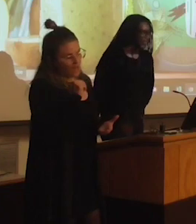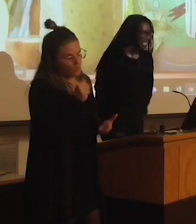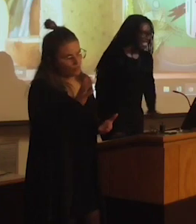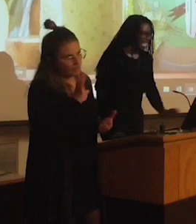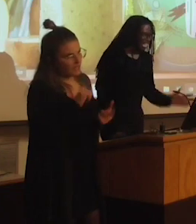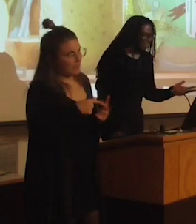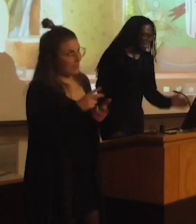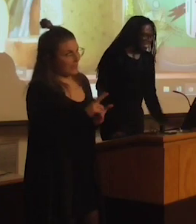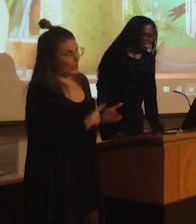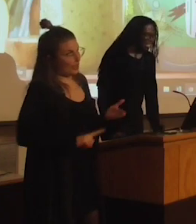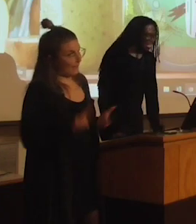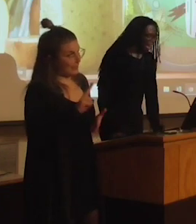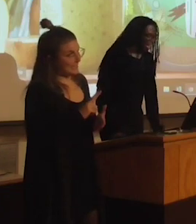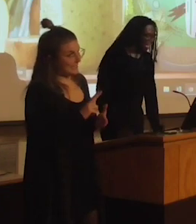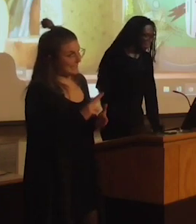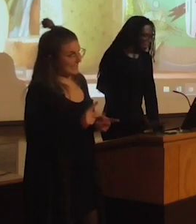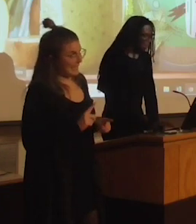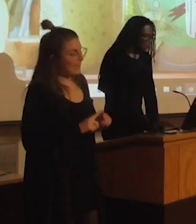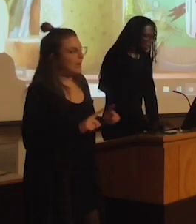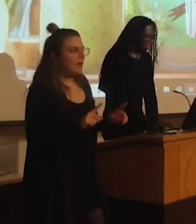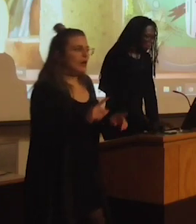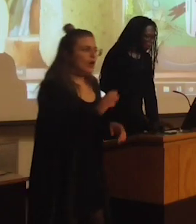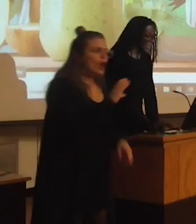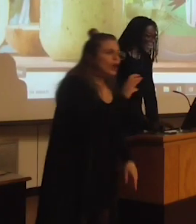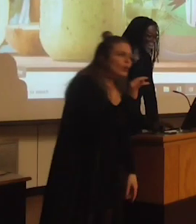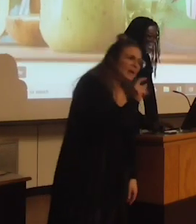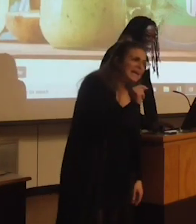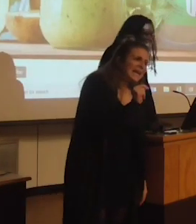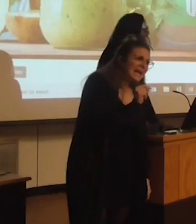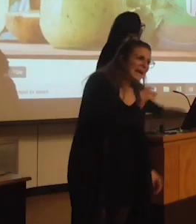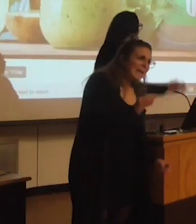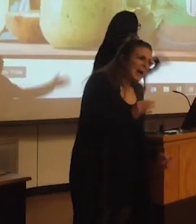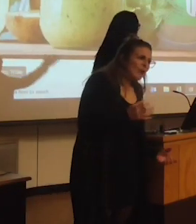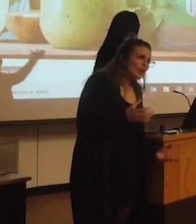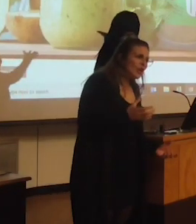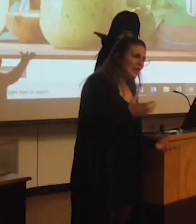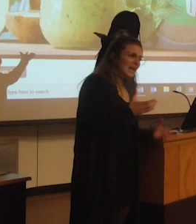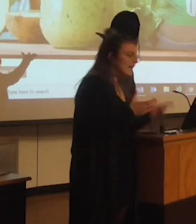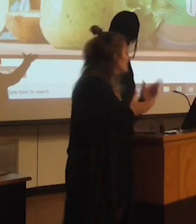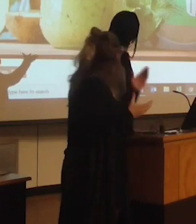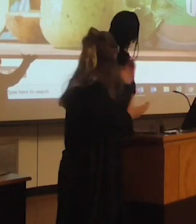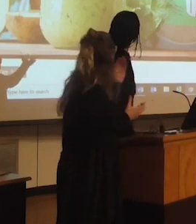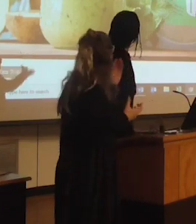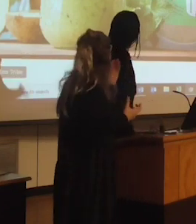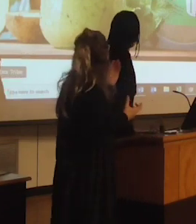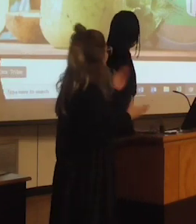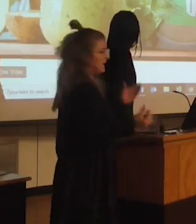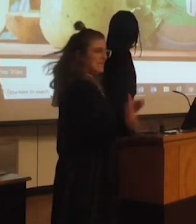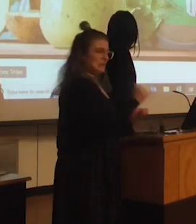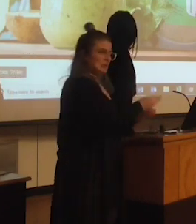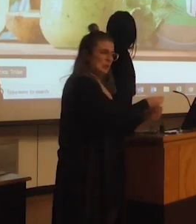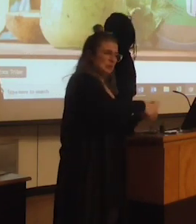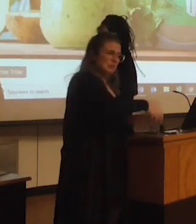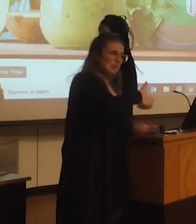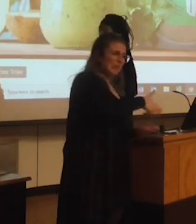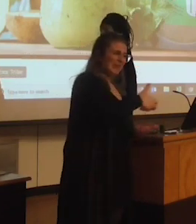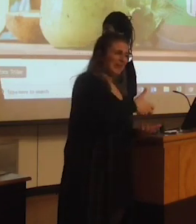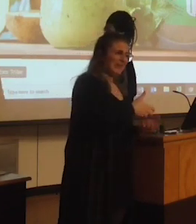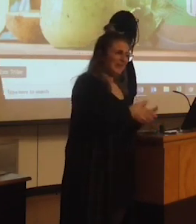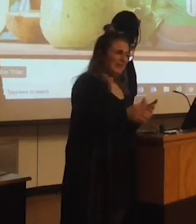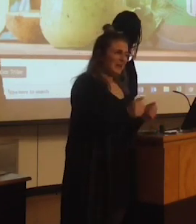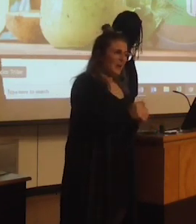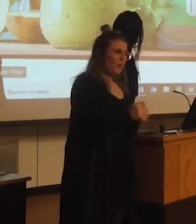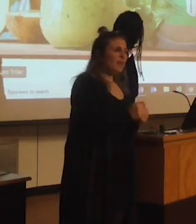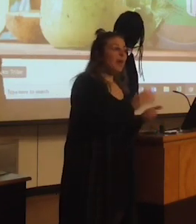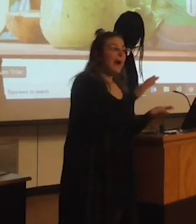know, university setting, but yeah, like cricket powder is now on the menu. And look, it's like somebody has obviously put it into a smoothie with a